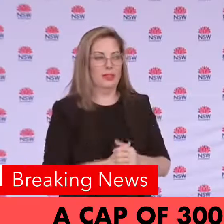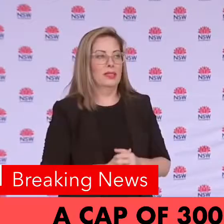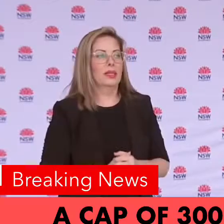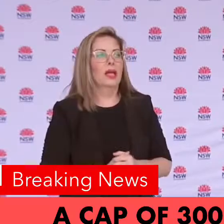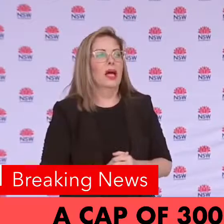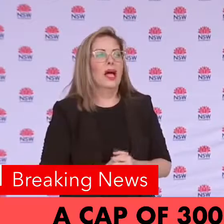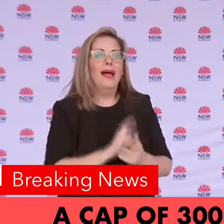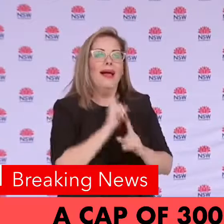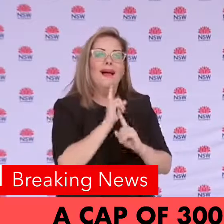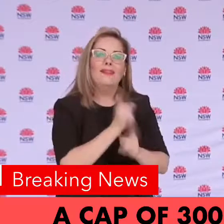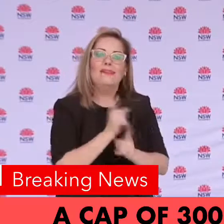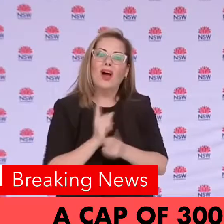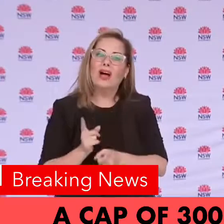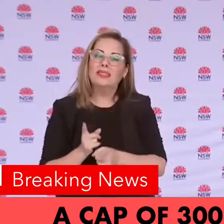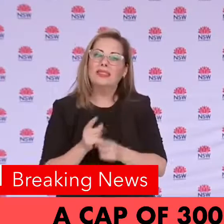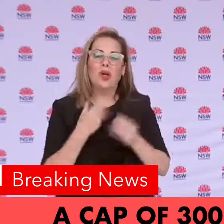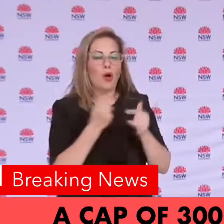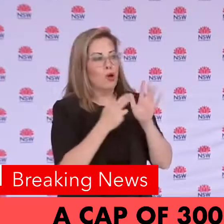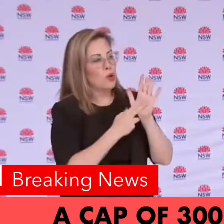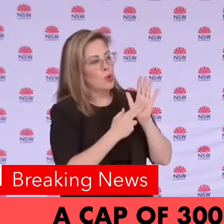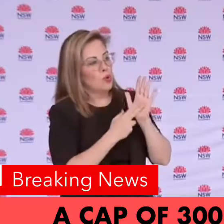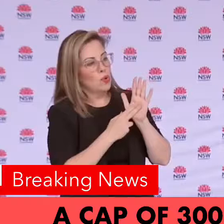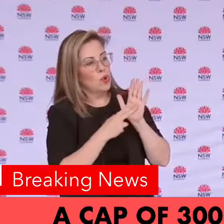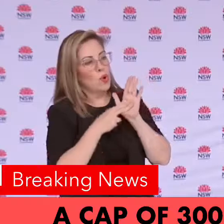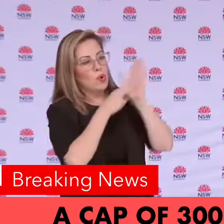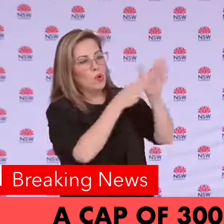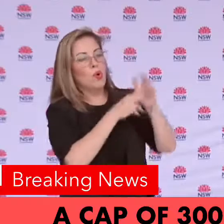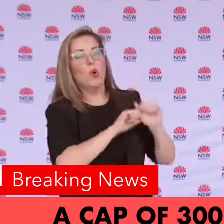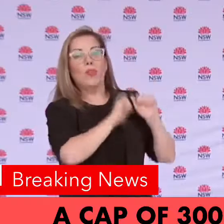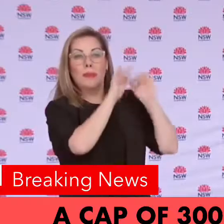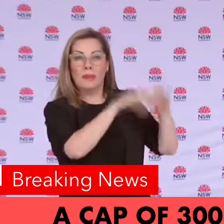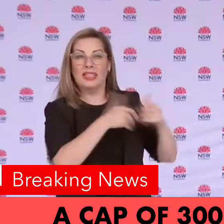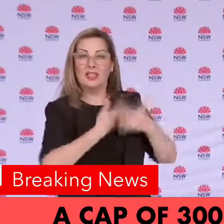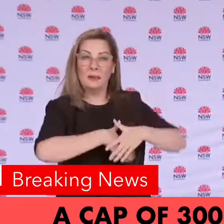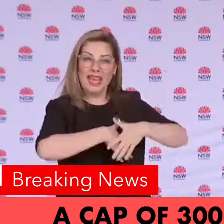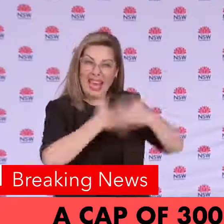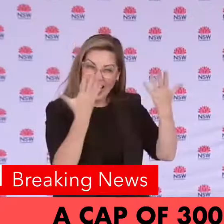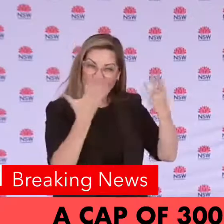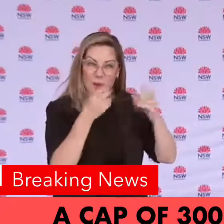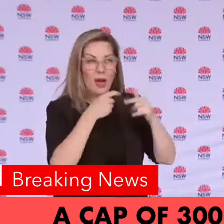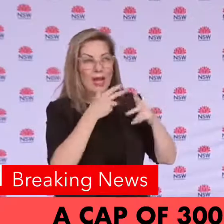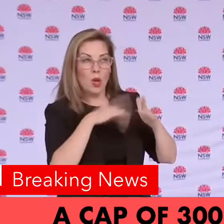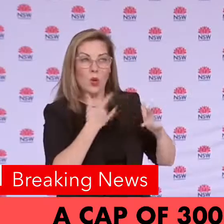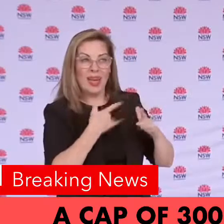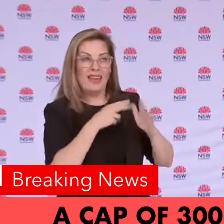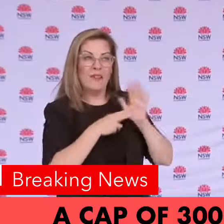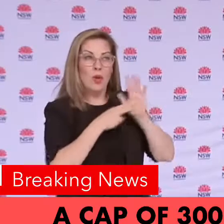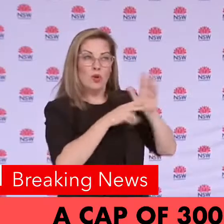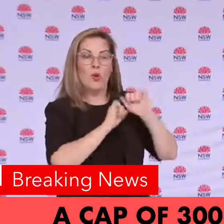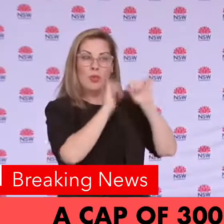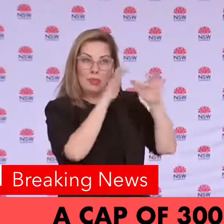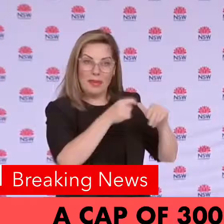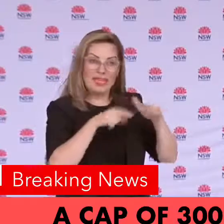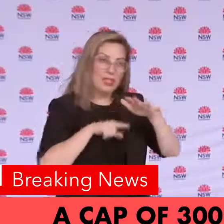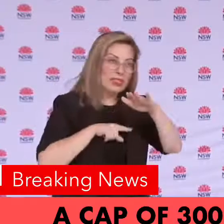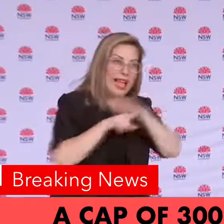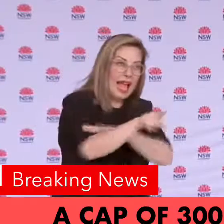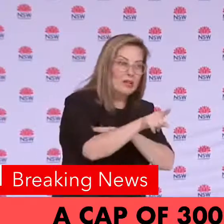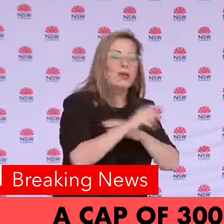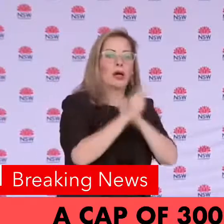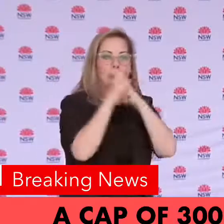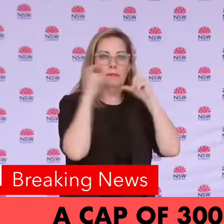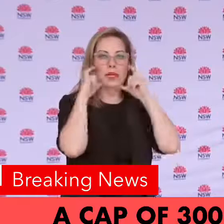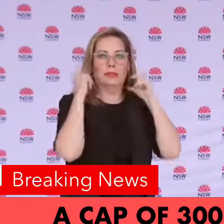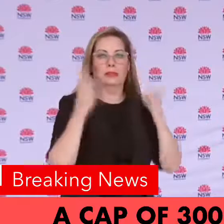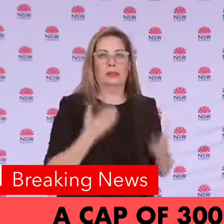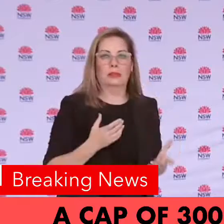for people wearing masks, or all the people to wear masks anytime they're outside or their own home when they're indoors, that advice also